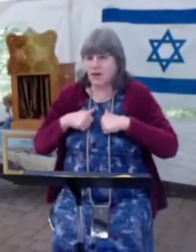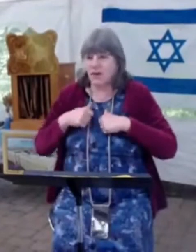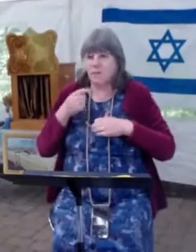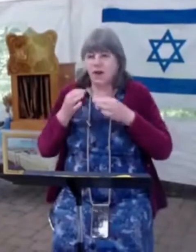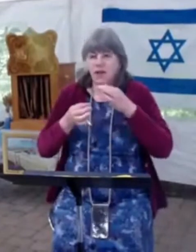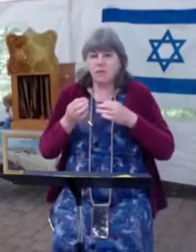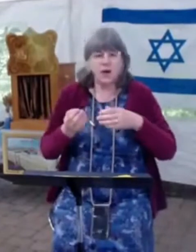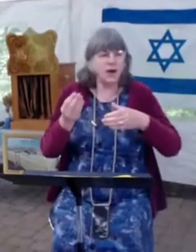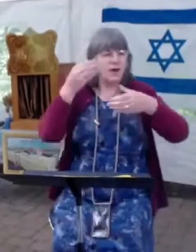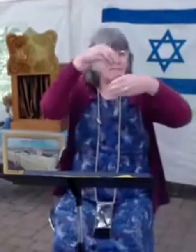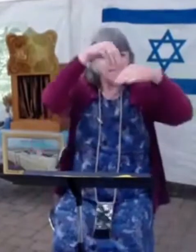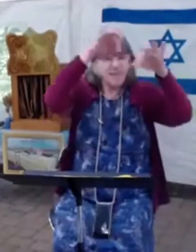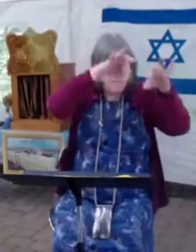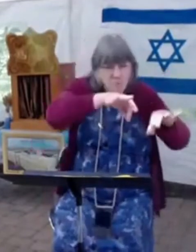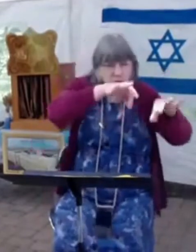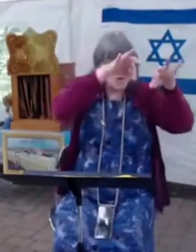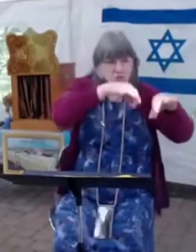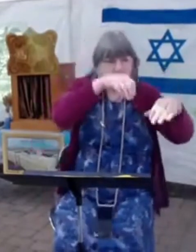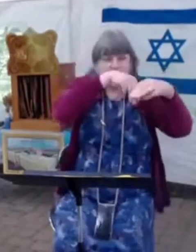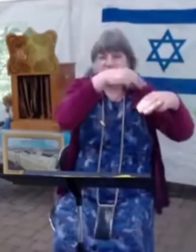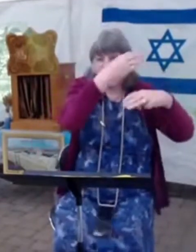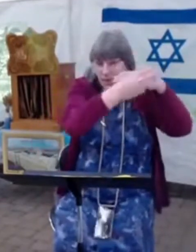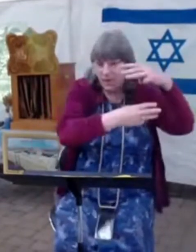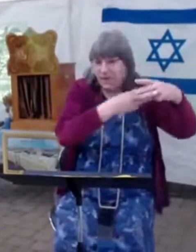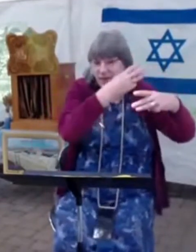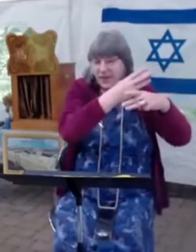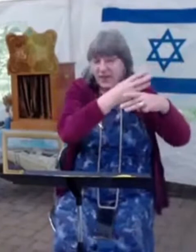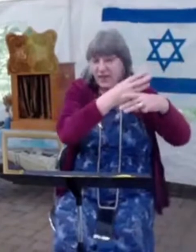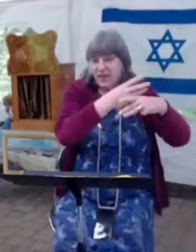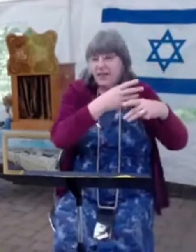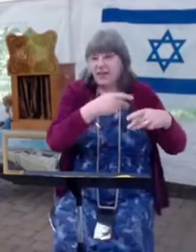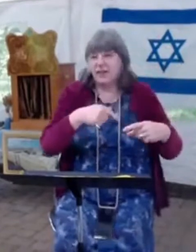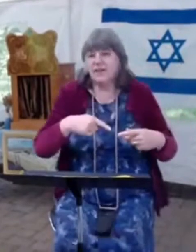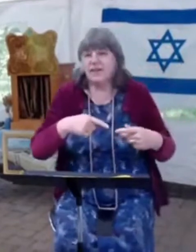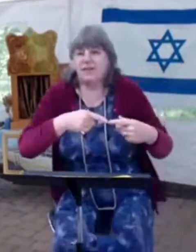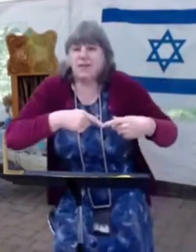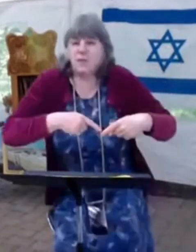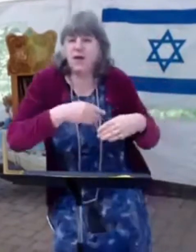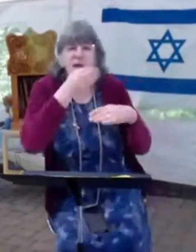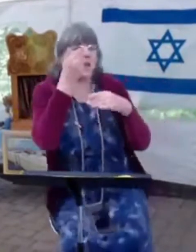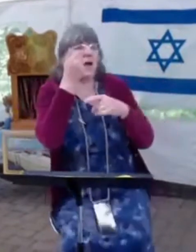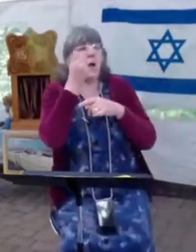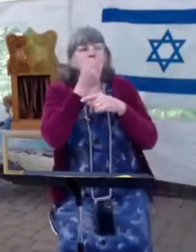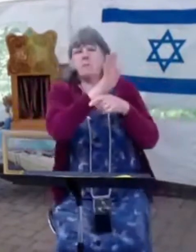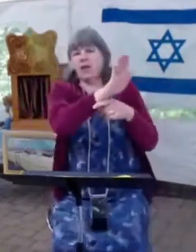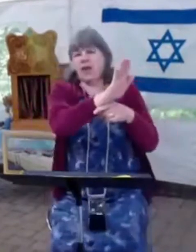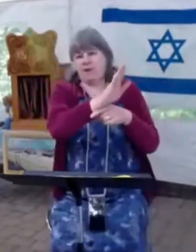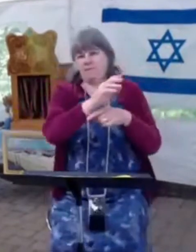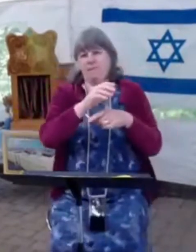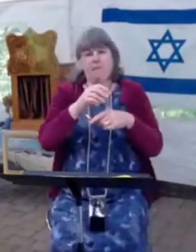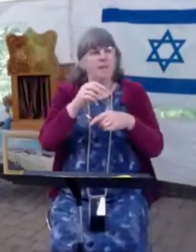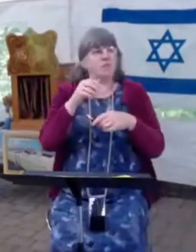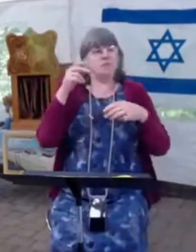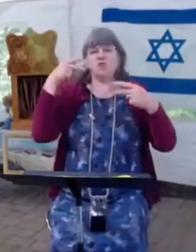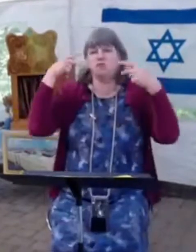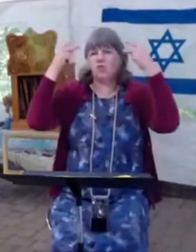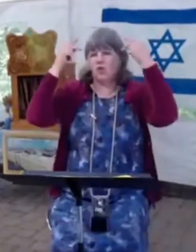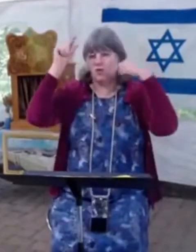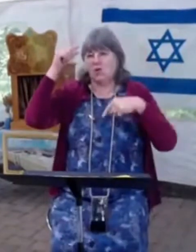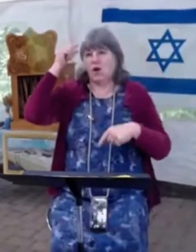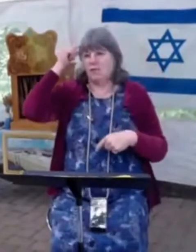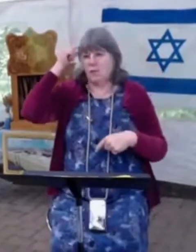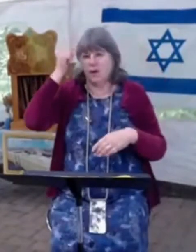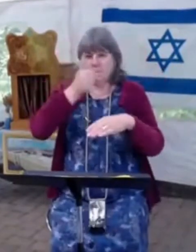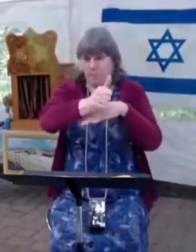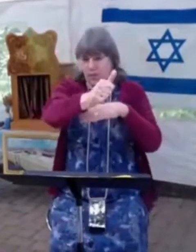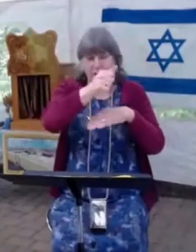It's easy to blame the media, the government, But the word of Hashem is more powerful than the media